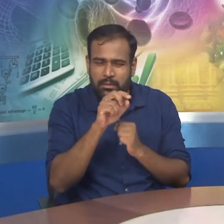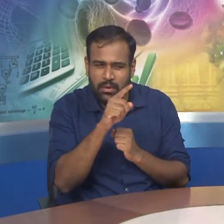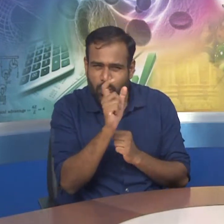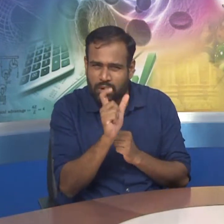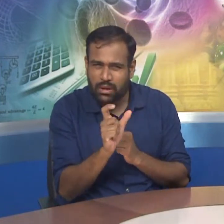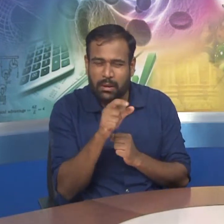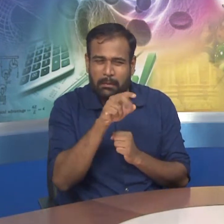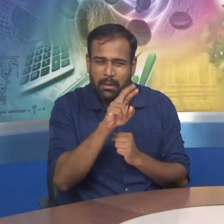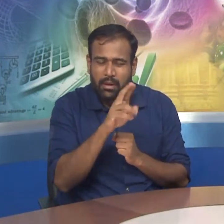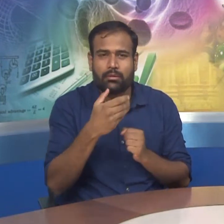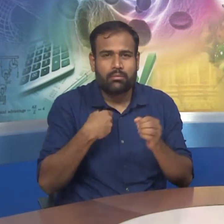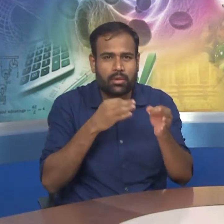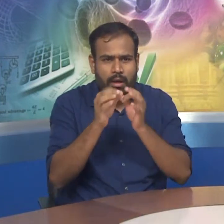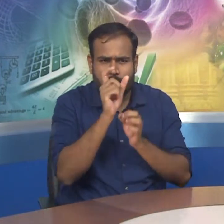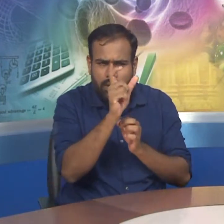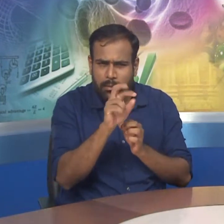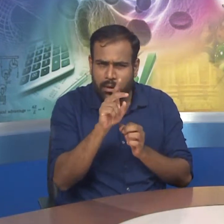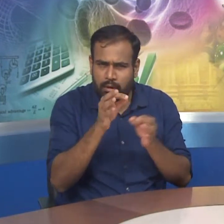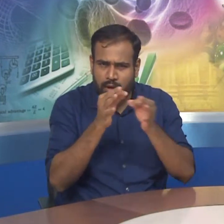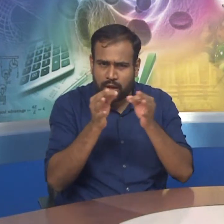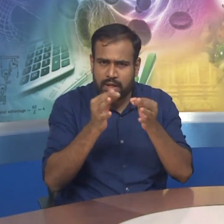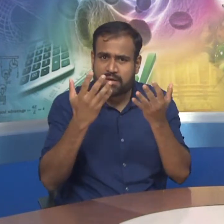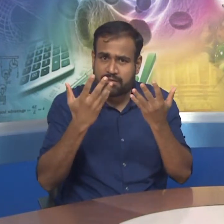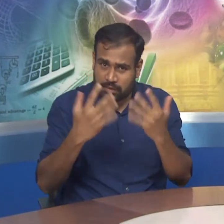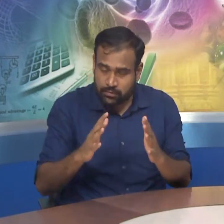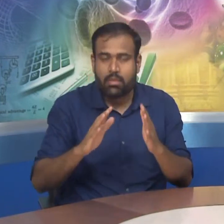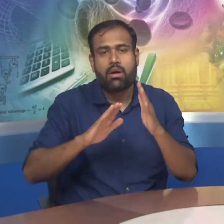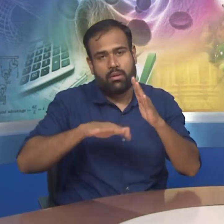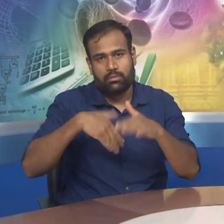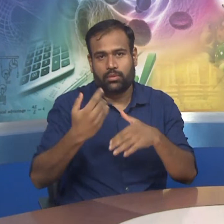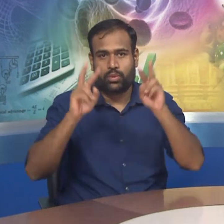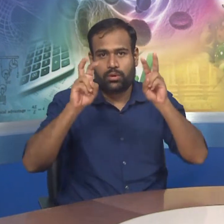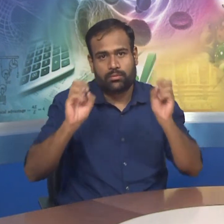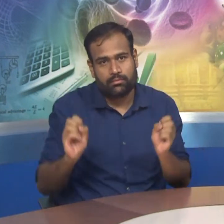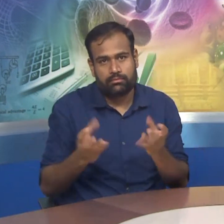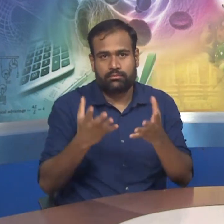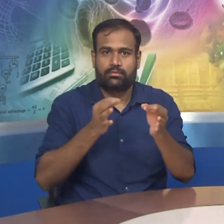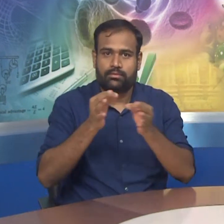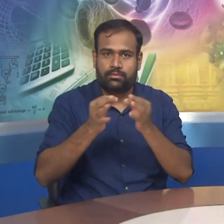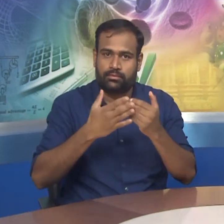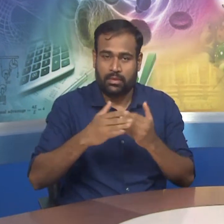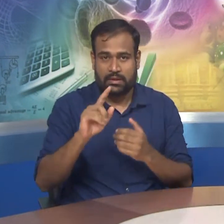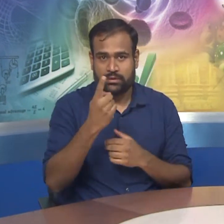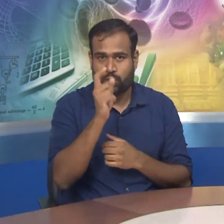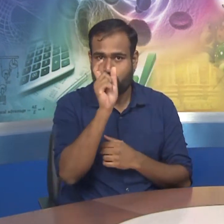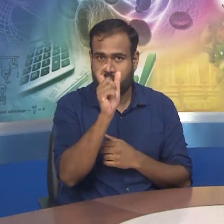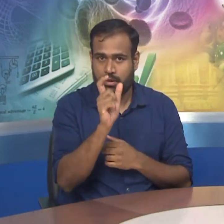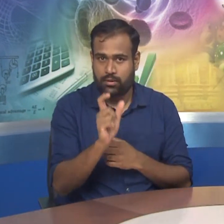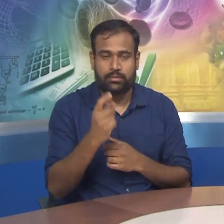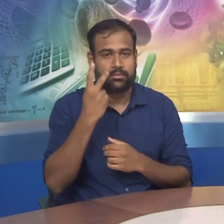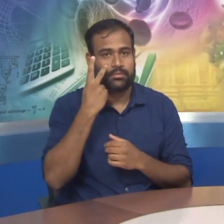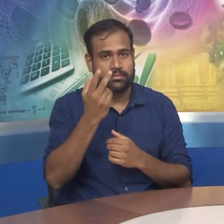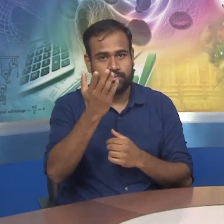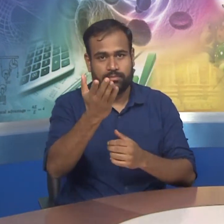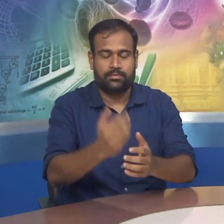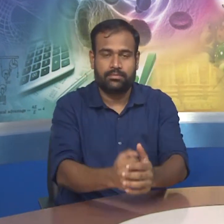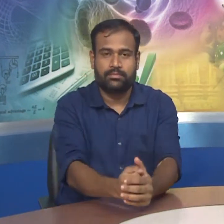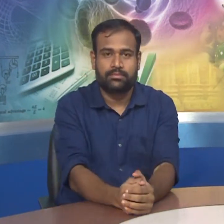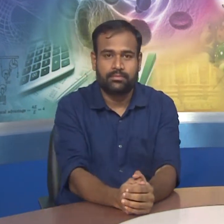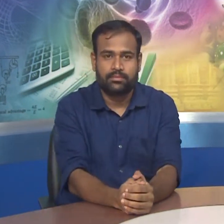Let us first understand difficult words from this lesson. After that, we will begin the lesson.